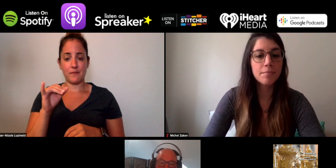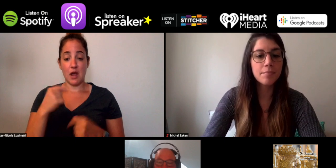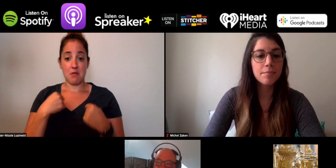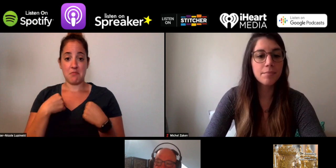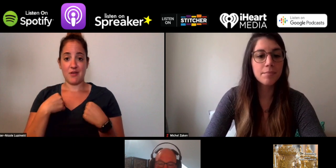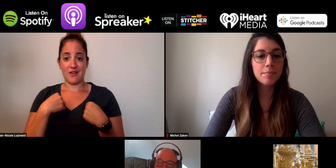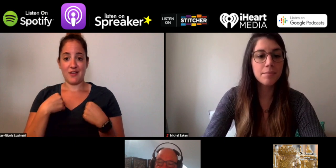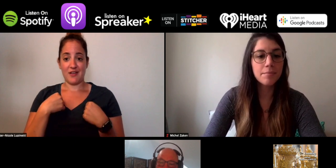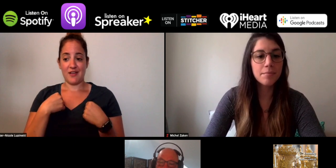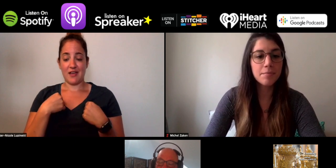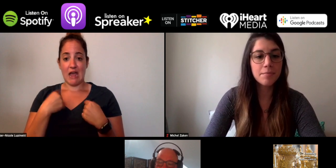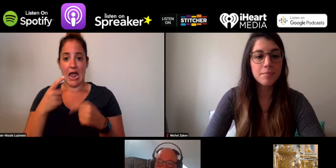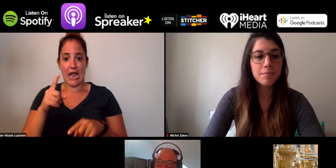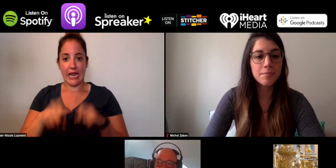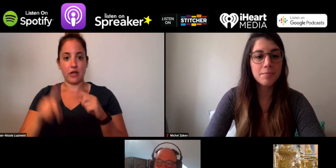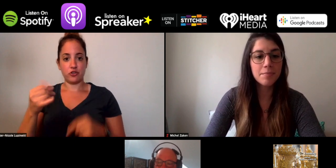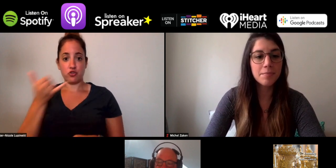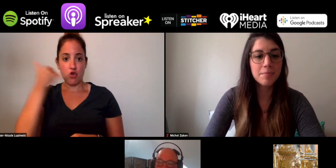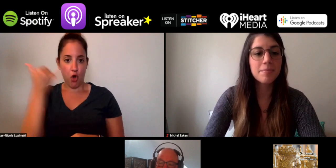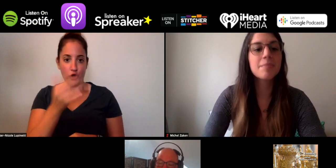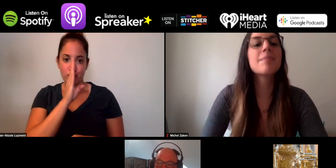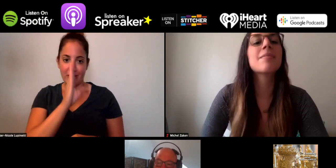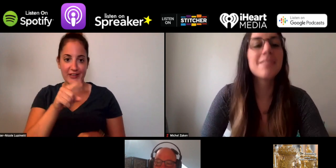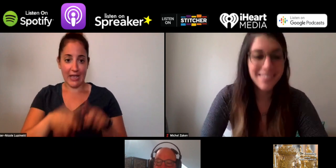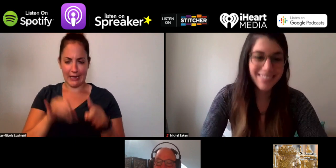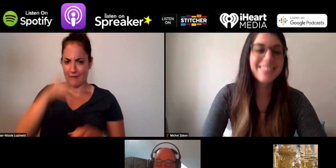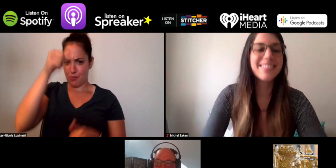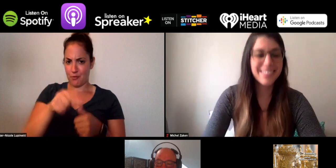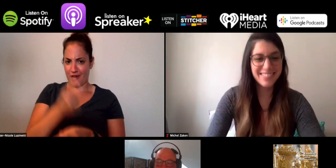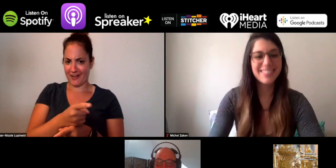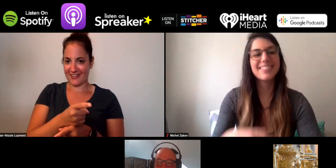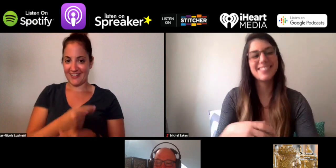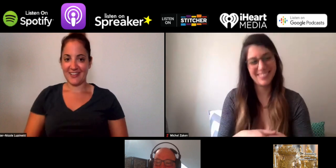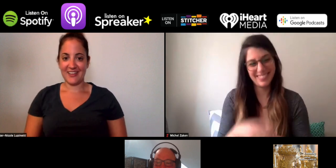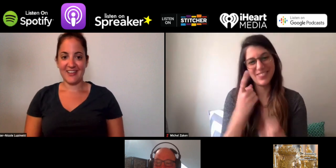I couldn't just pick up the phone and call you, if I remember correctly.